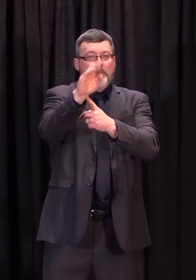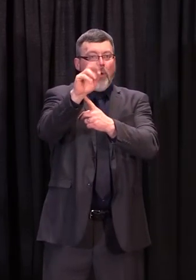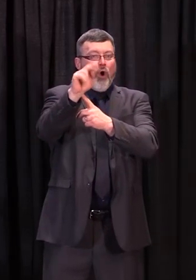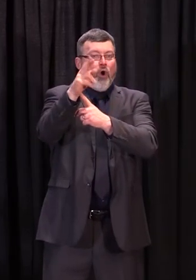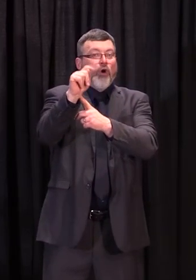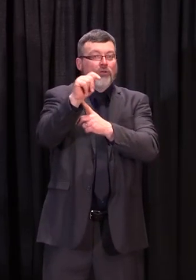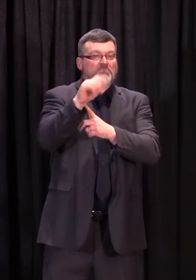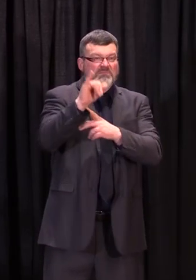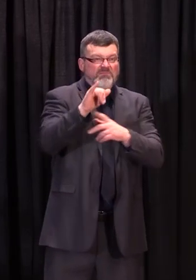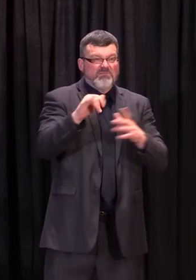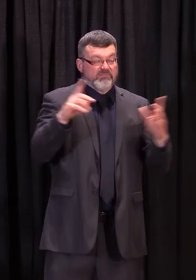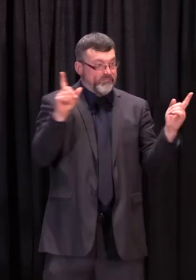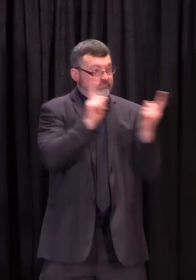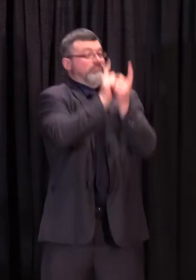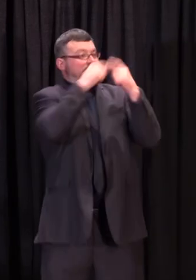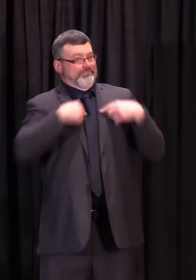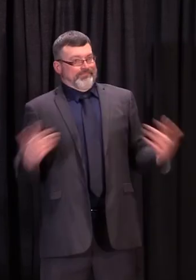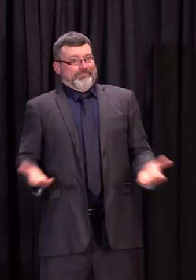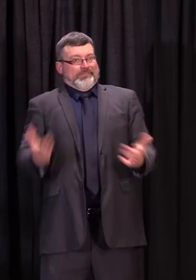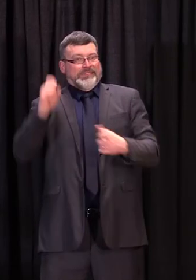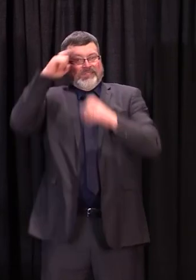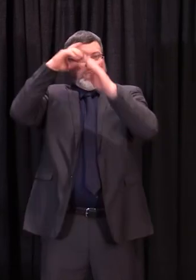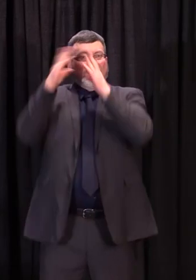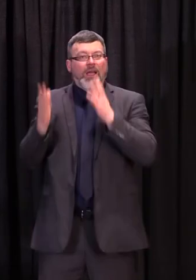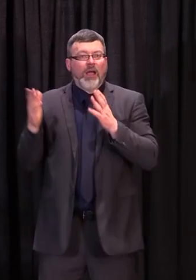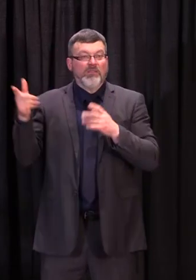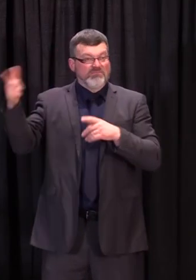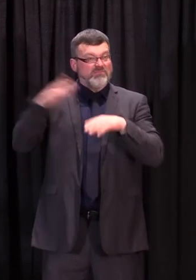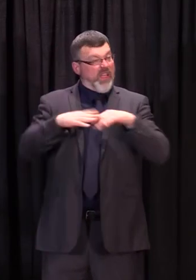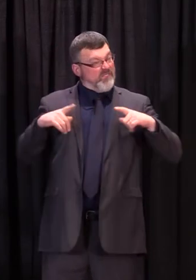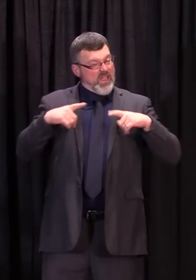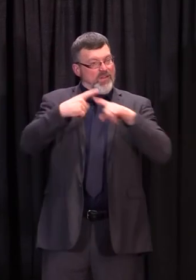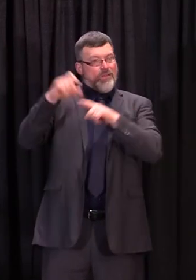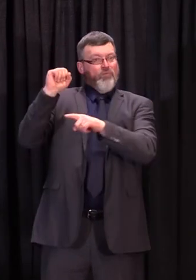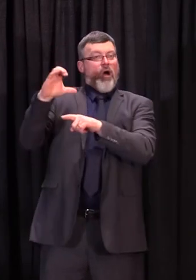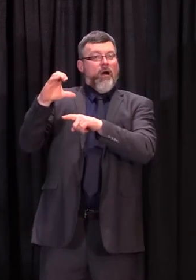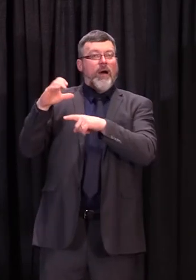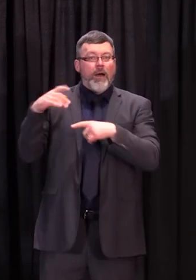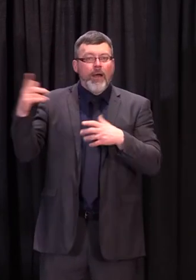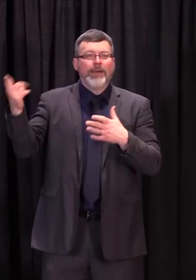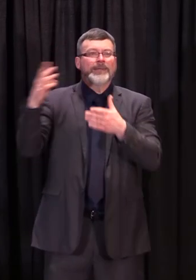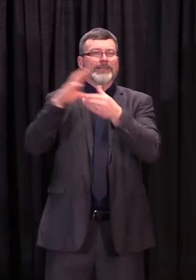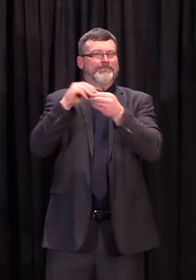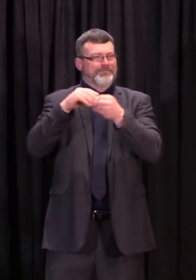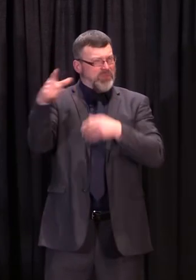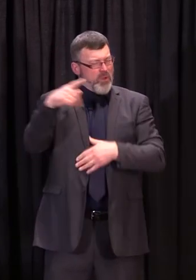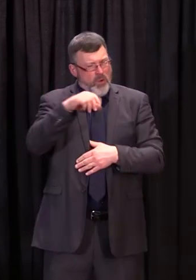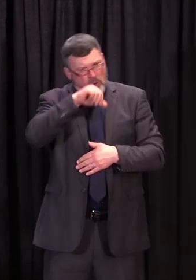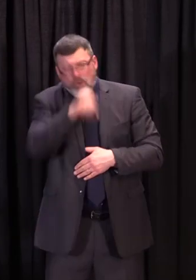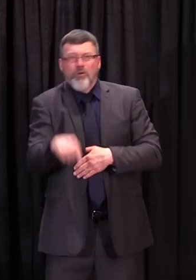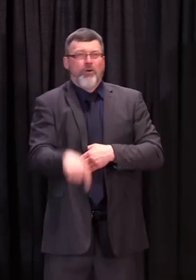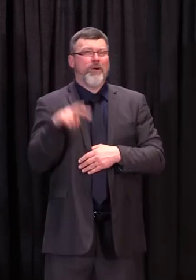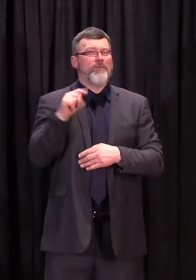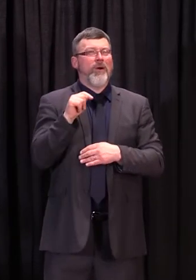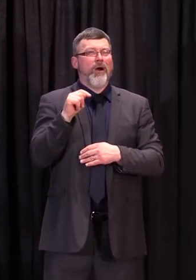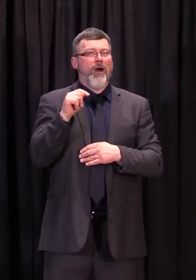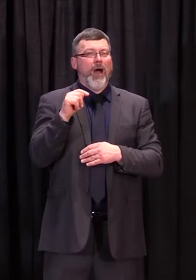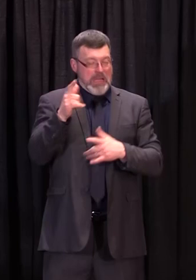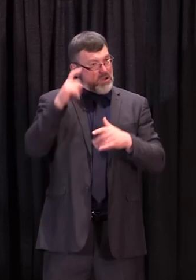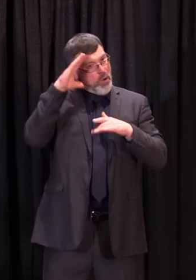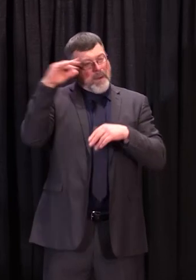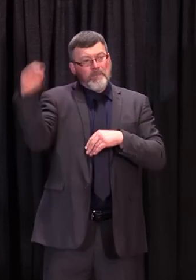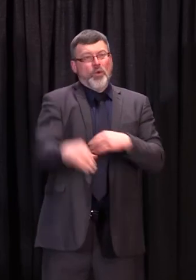they were on vacation from South Carolina, they told me they love Vermont and one day hope to live